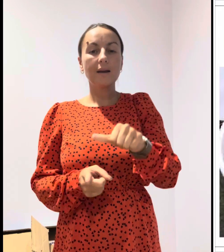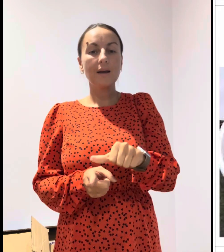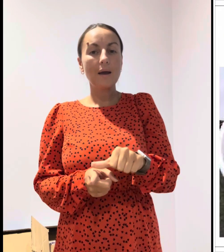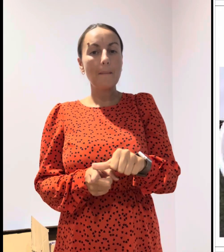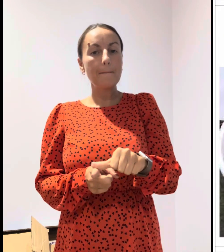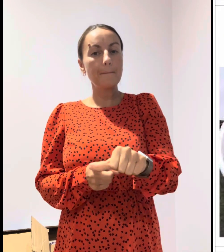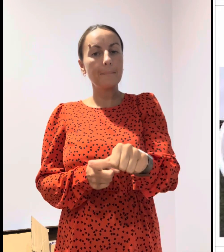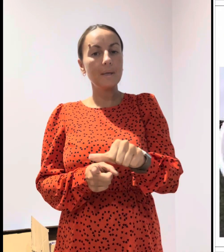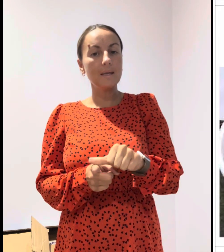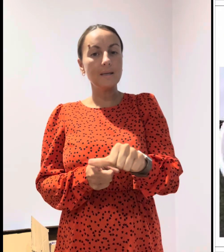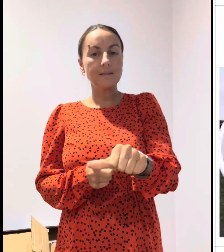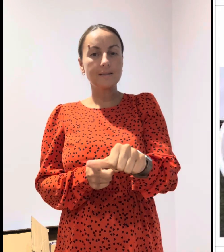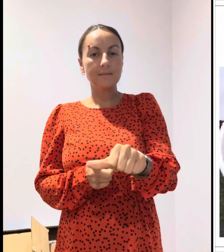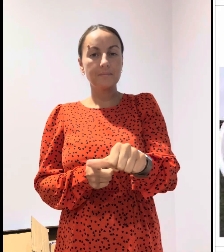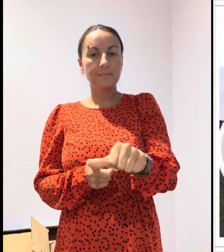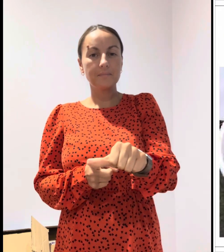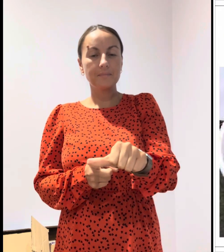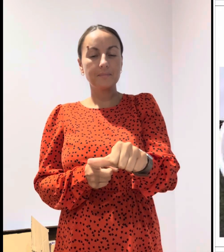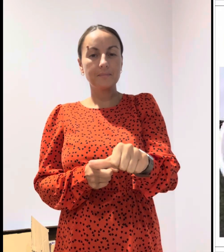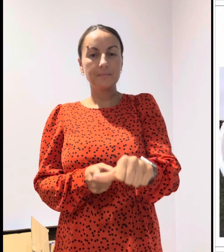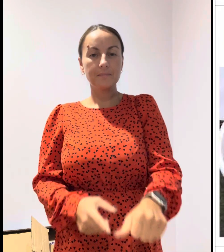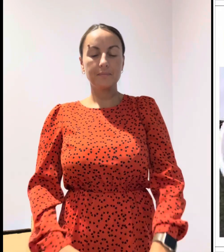Black peas,